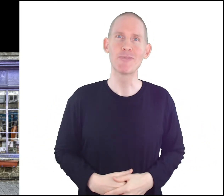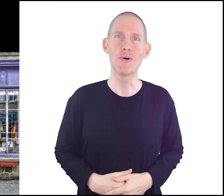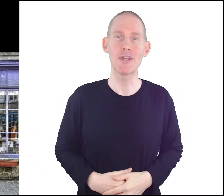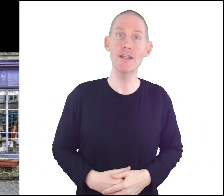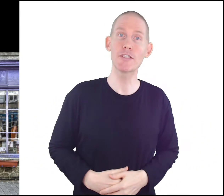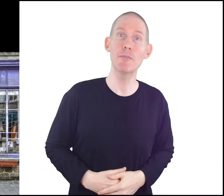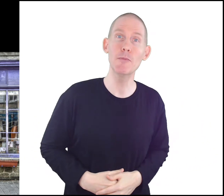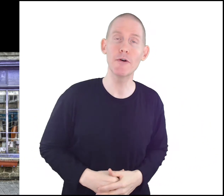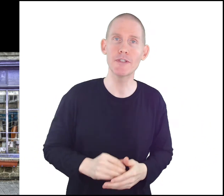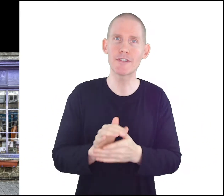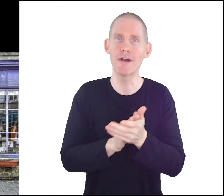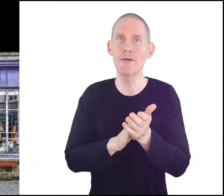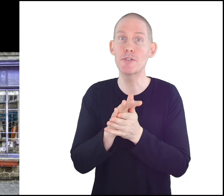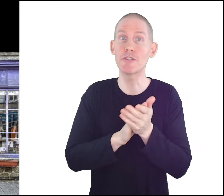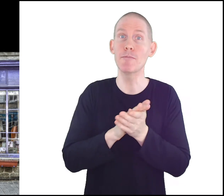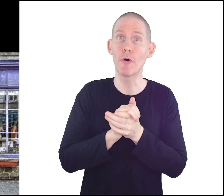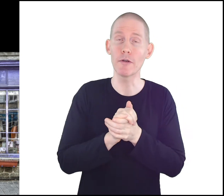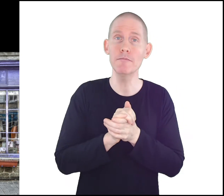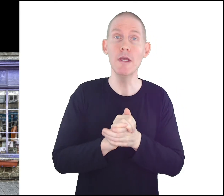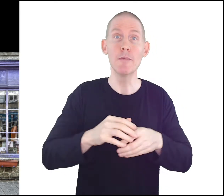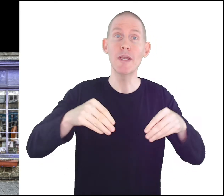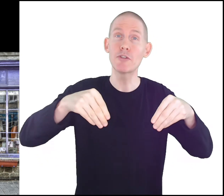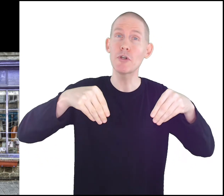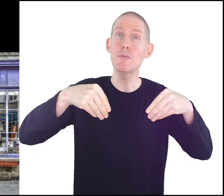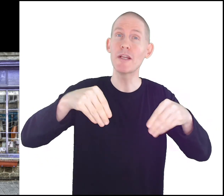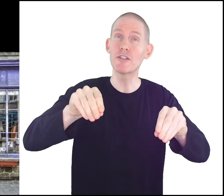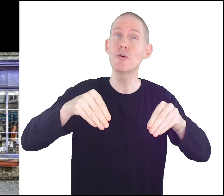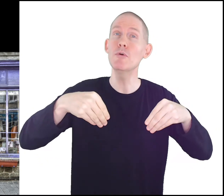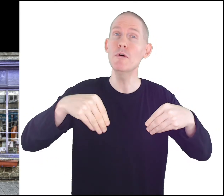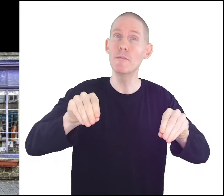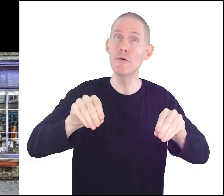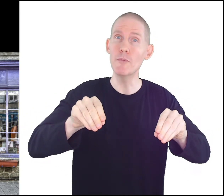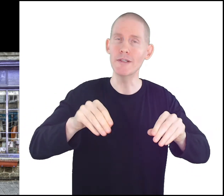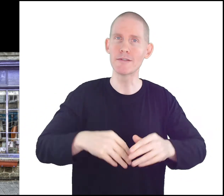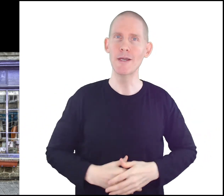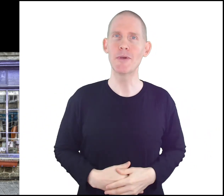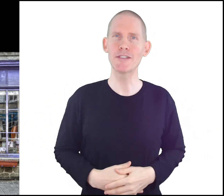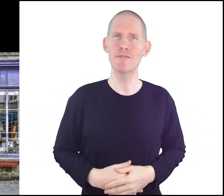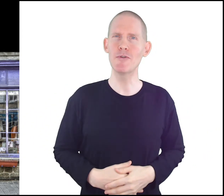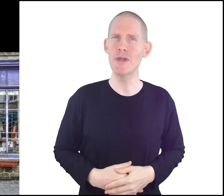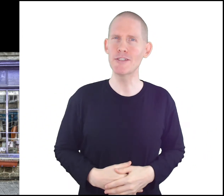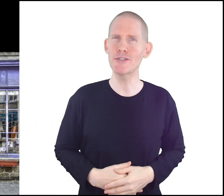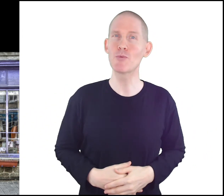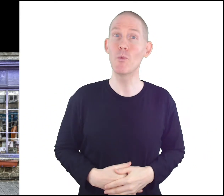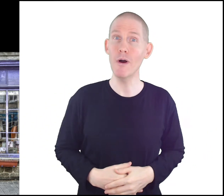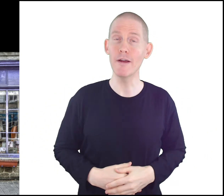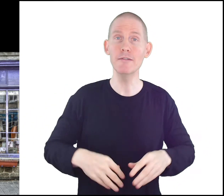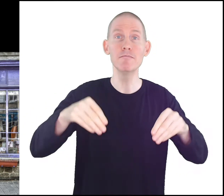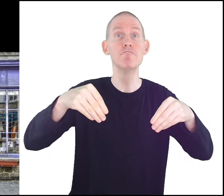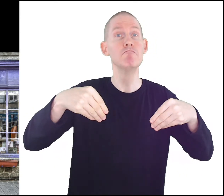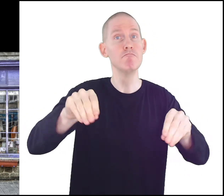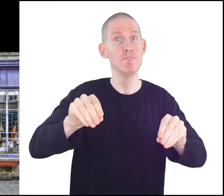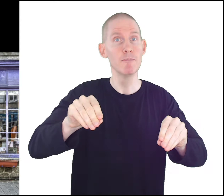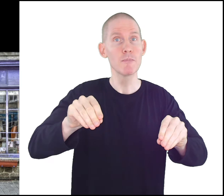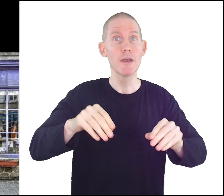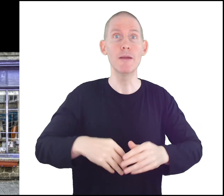Okay, something about this sign which is important. Make sure to make 2 movements, because if you make just one, it